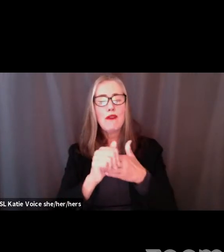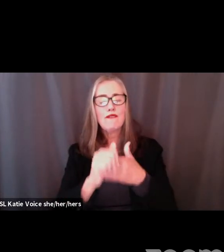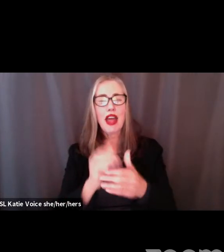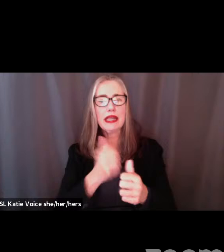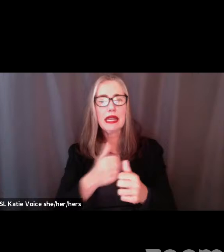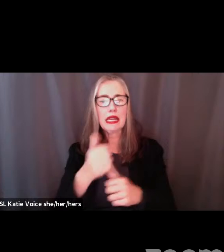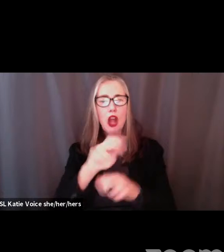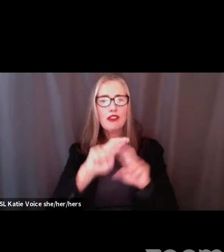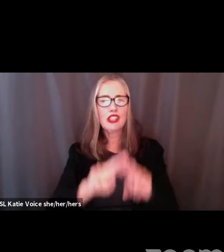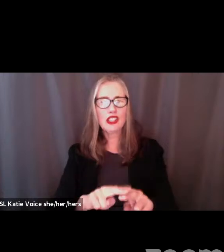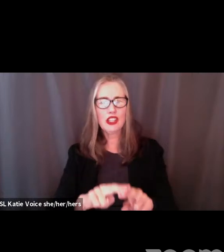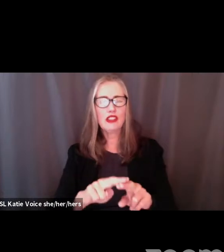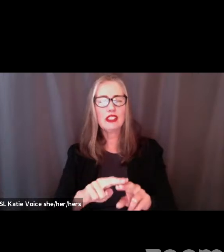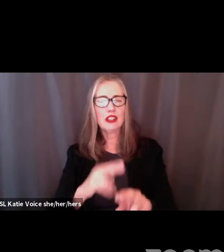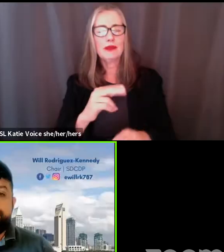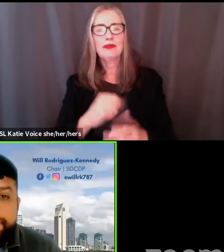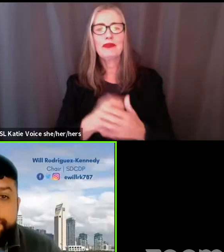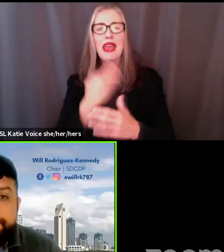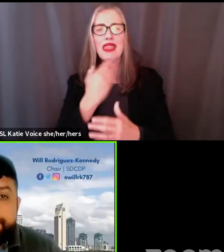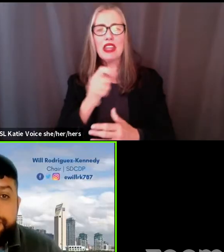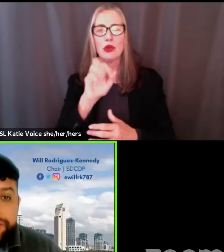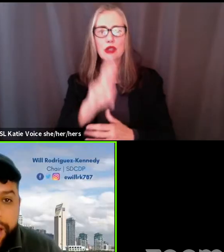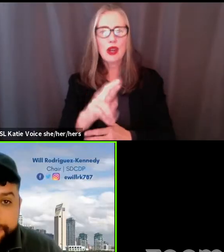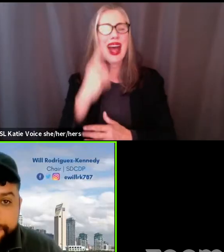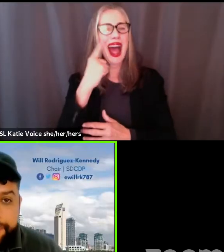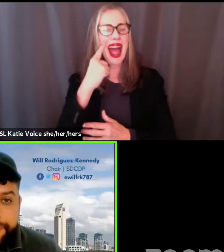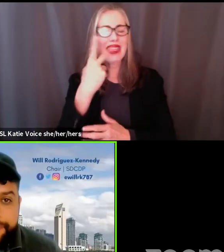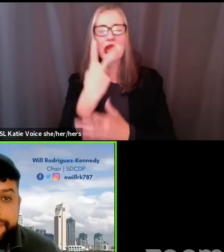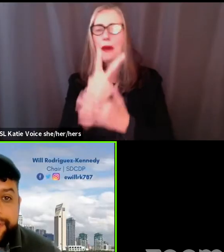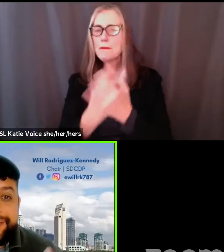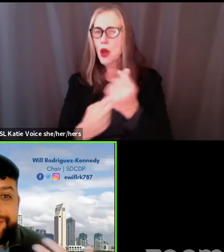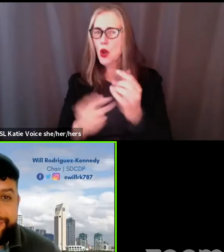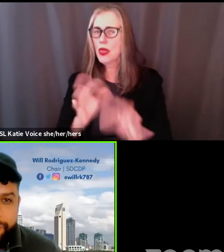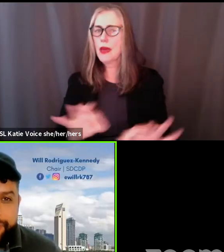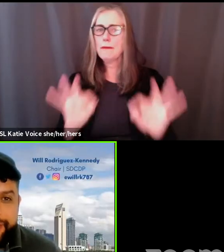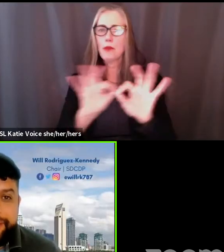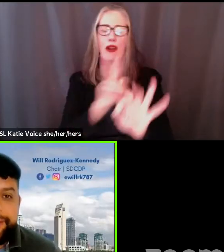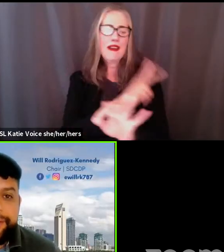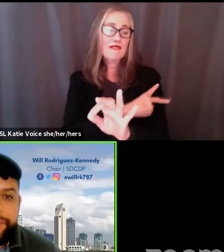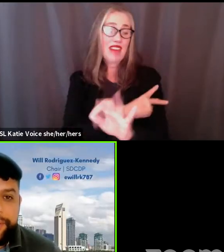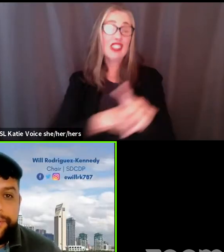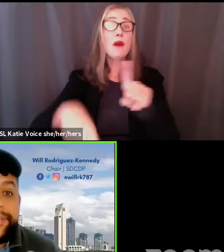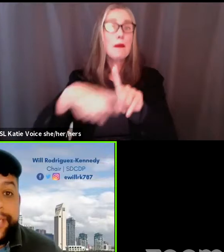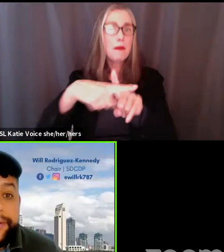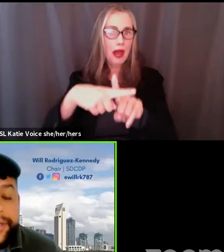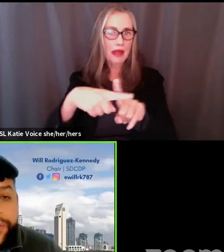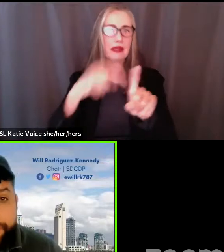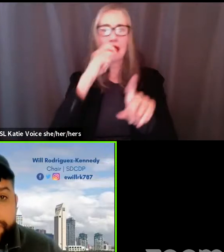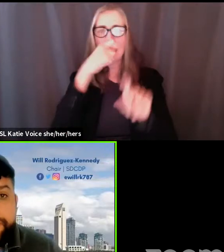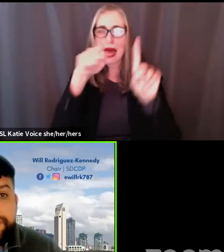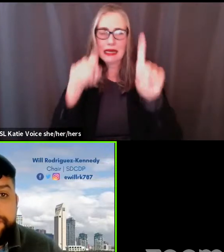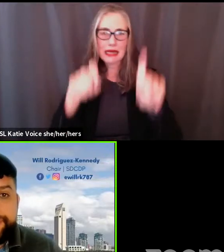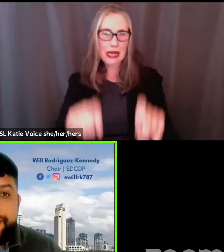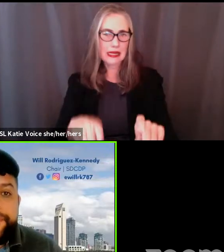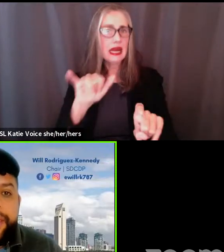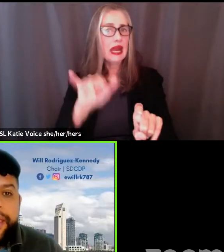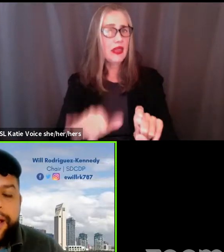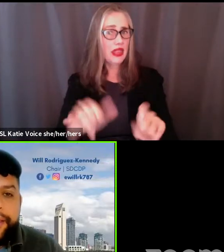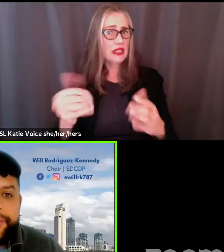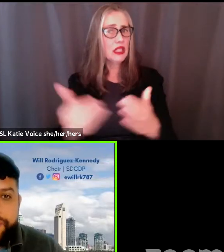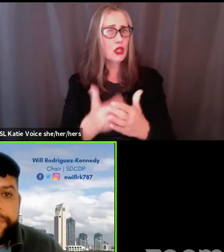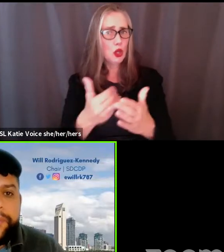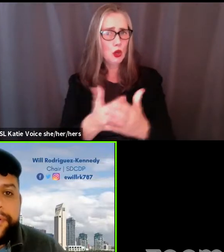so that you have a vaccination and a test. There is a lot of evidence that this is working. This is the new standard in corporate worlds. For